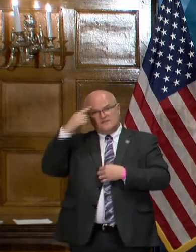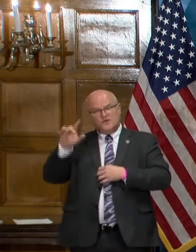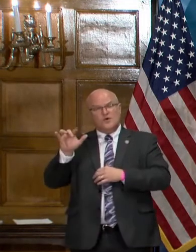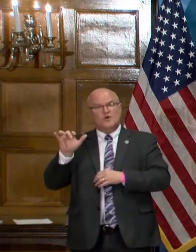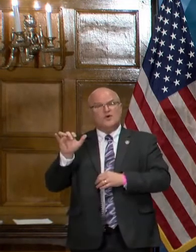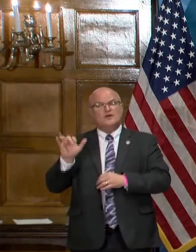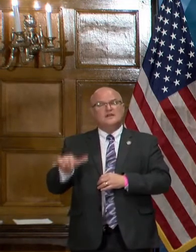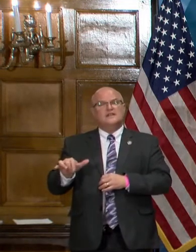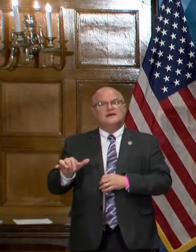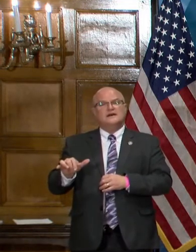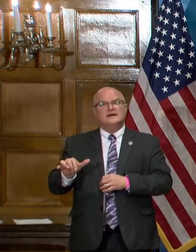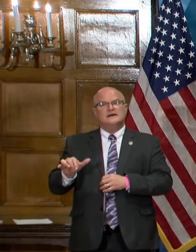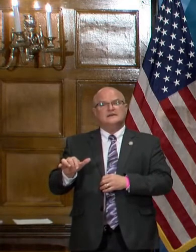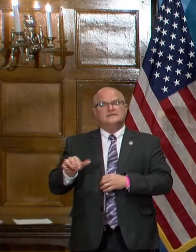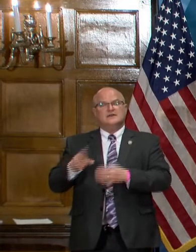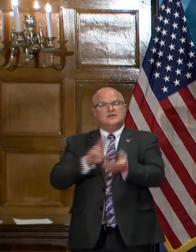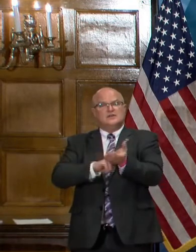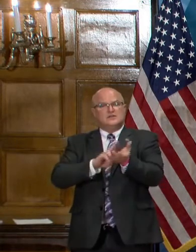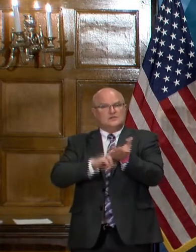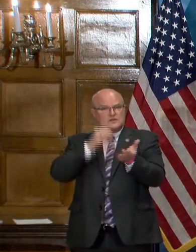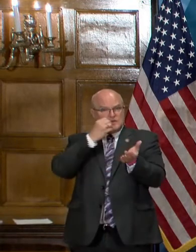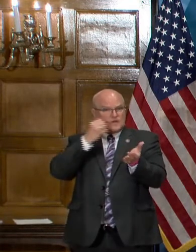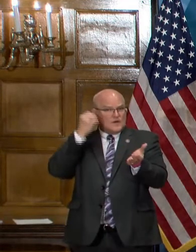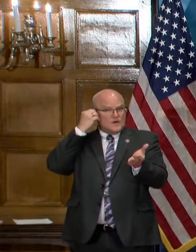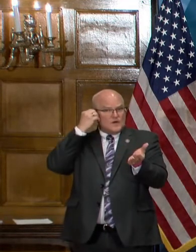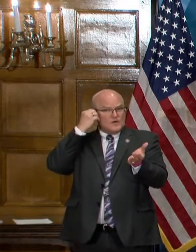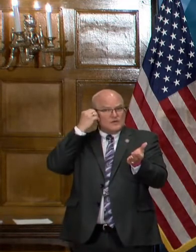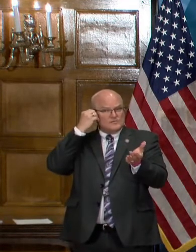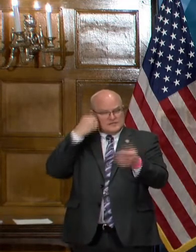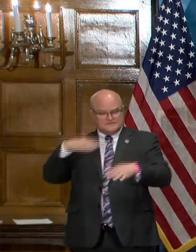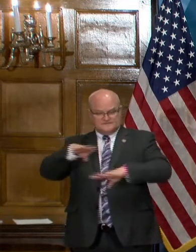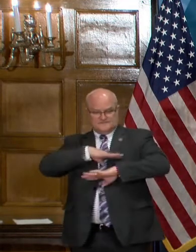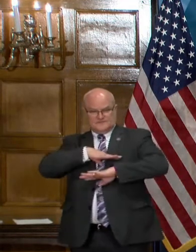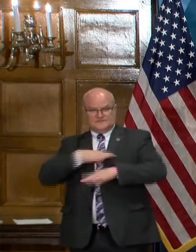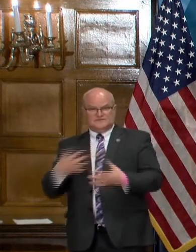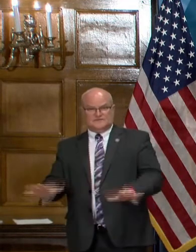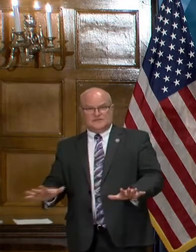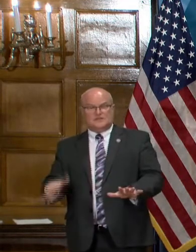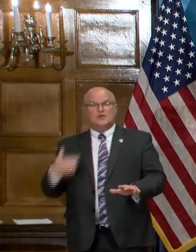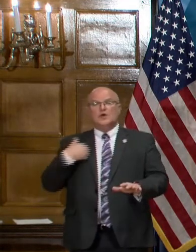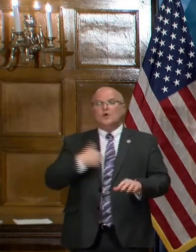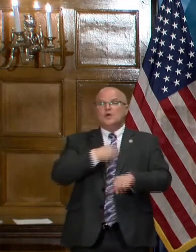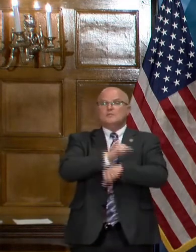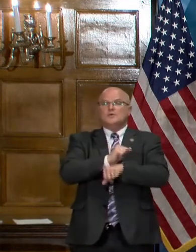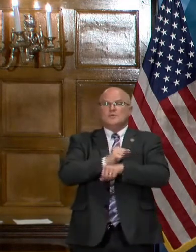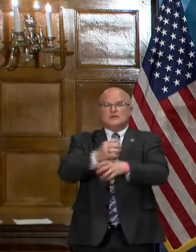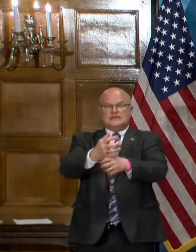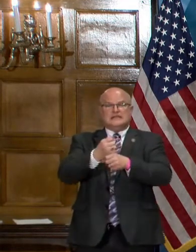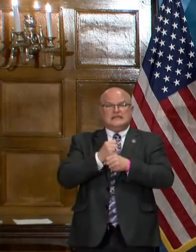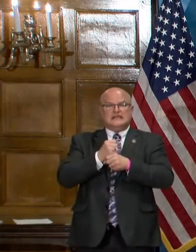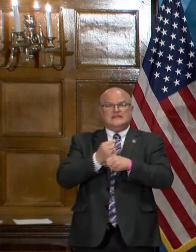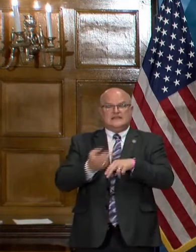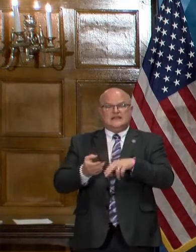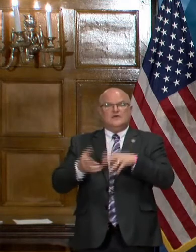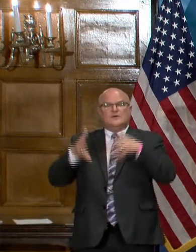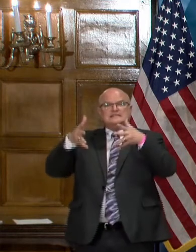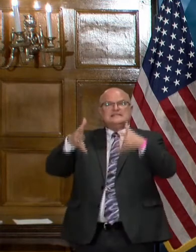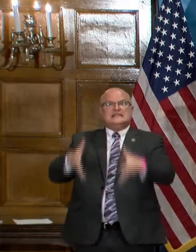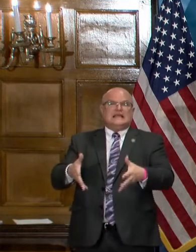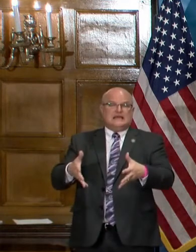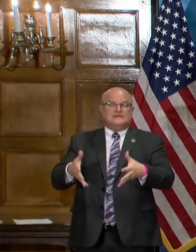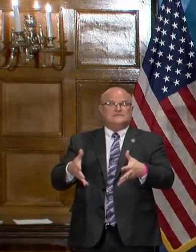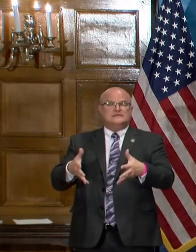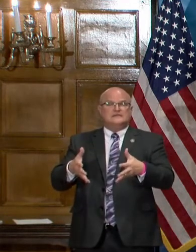the long-term care facilities. They fulfilled that. We've been working to get the excess